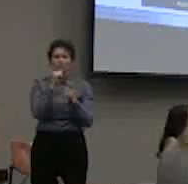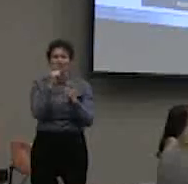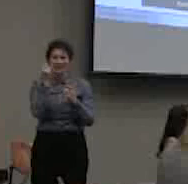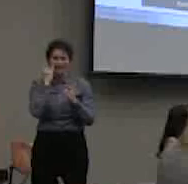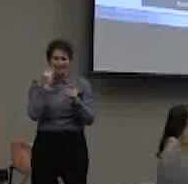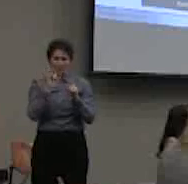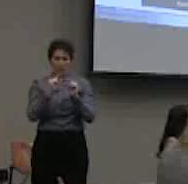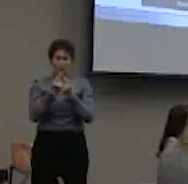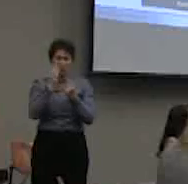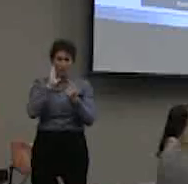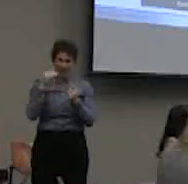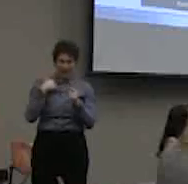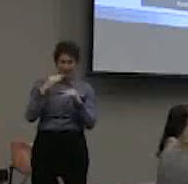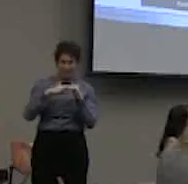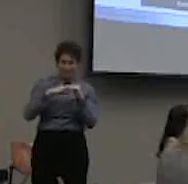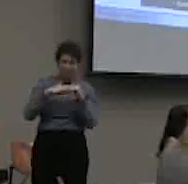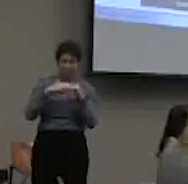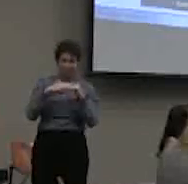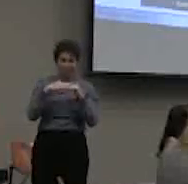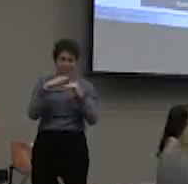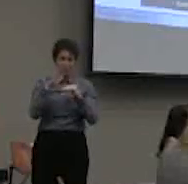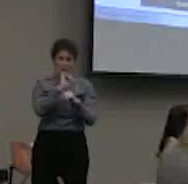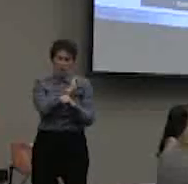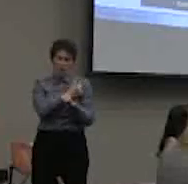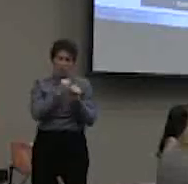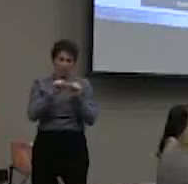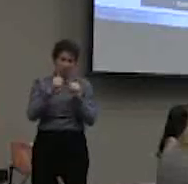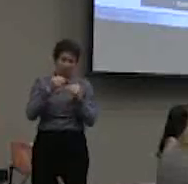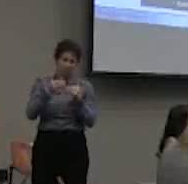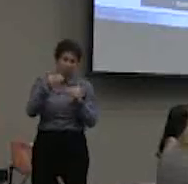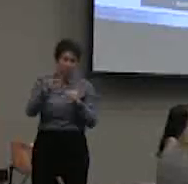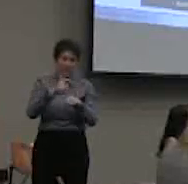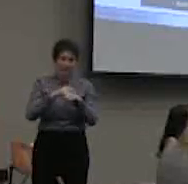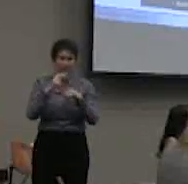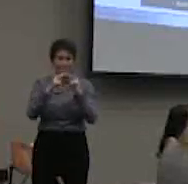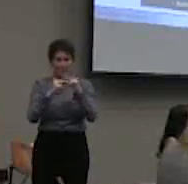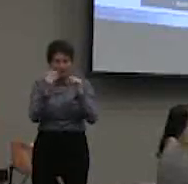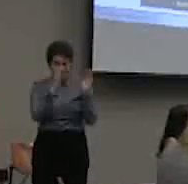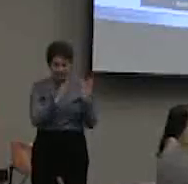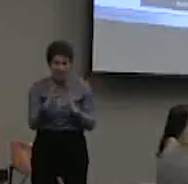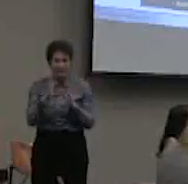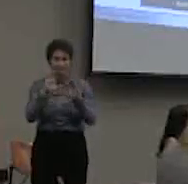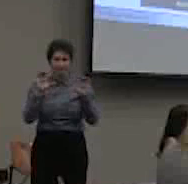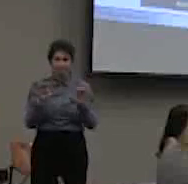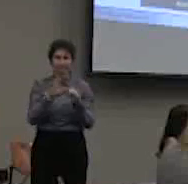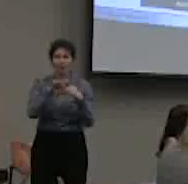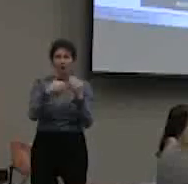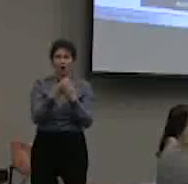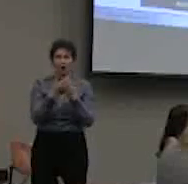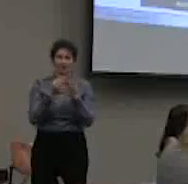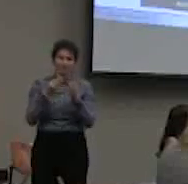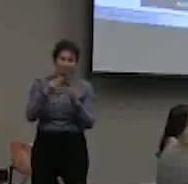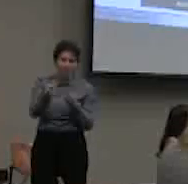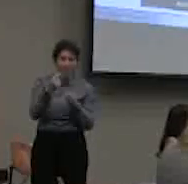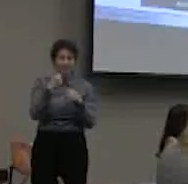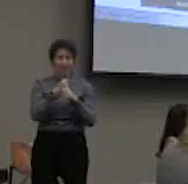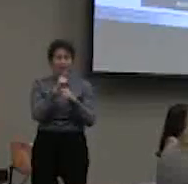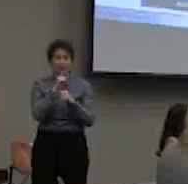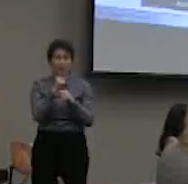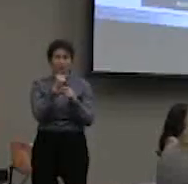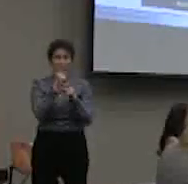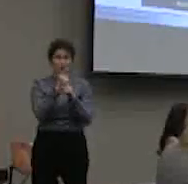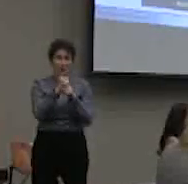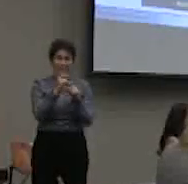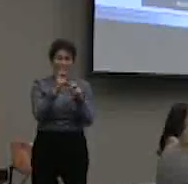are going to have more authority over time to build that plan and to execute the dollars to make sure that the right seats are